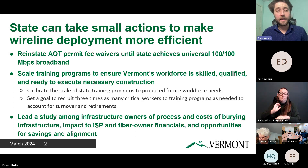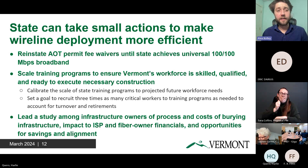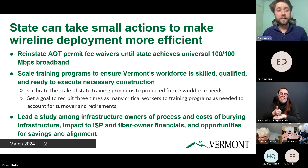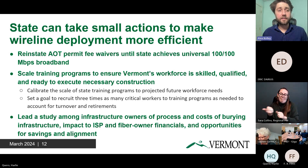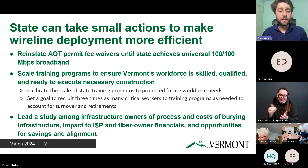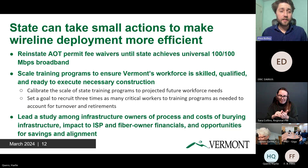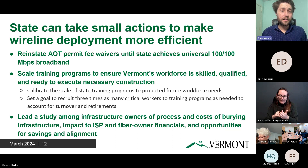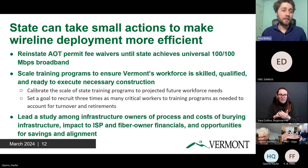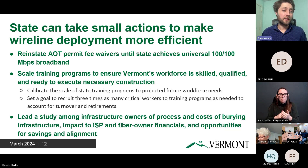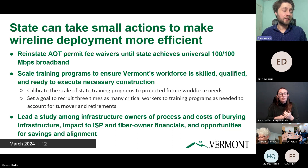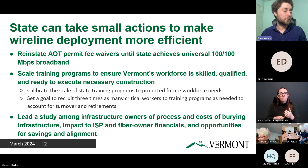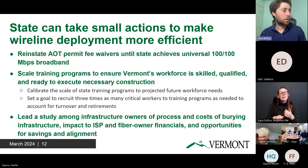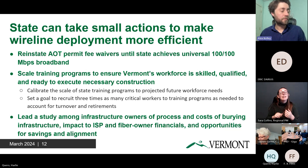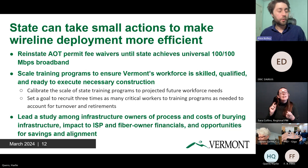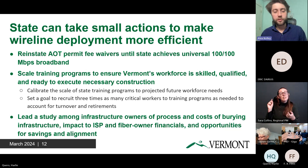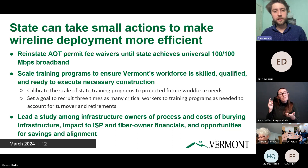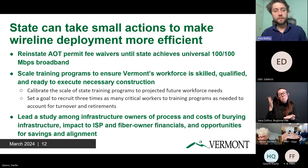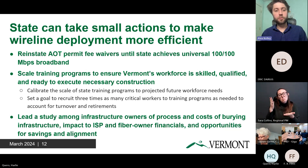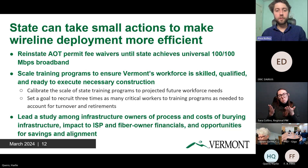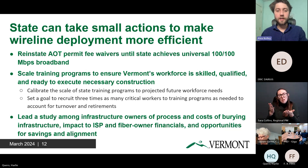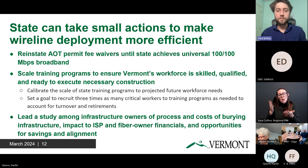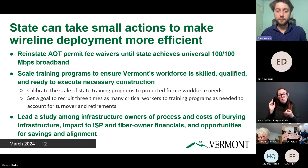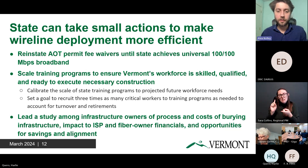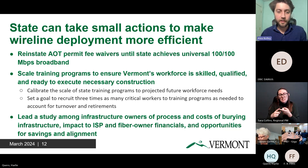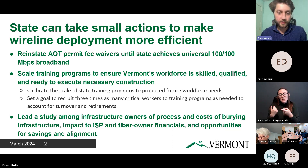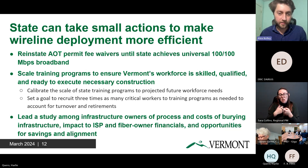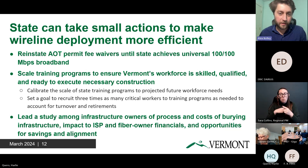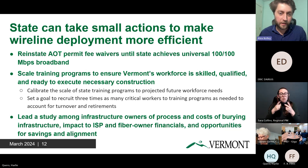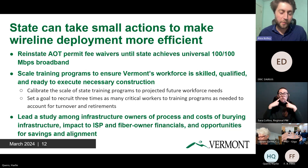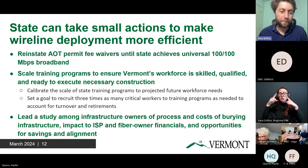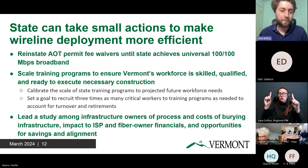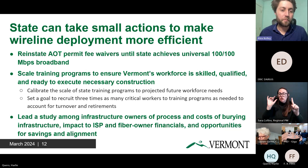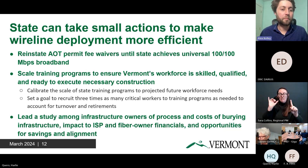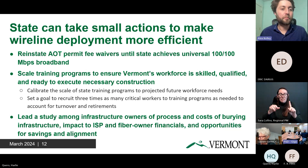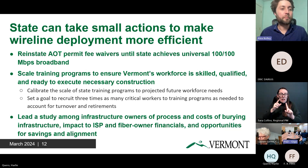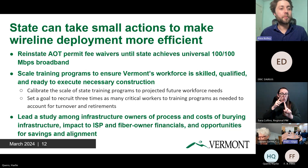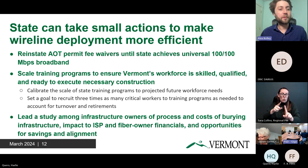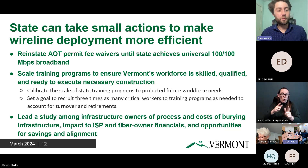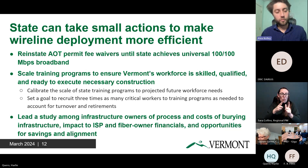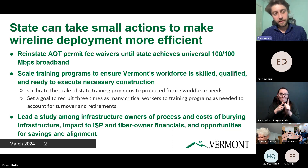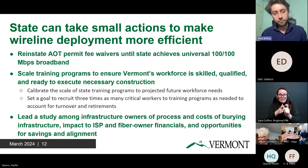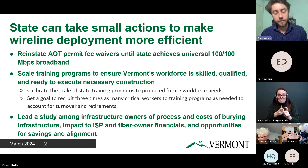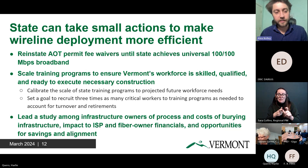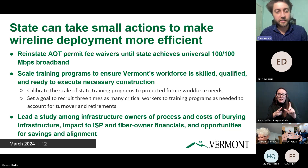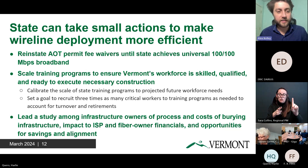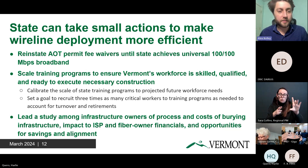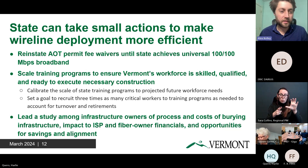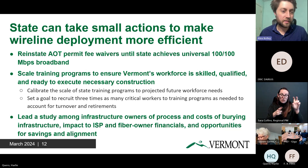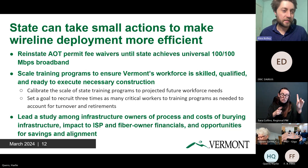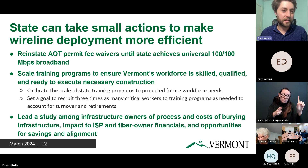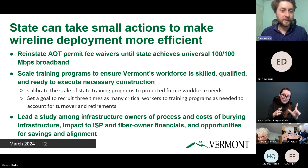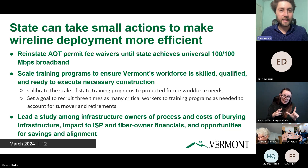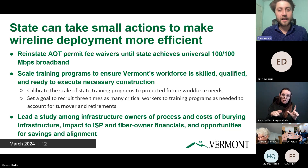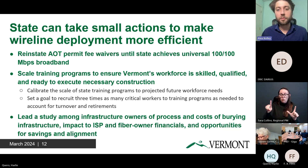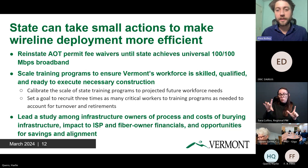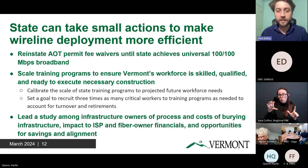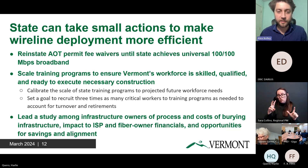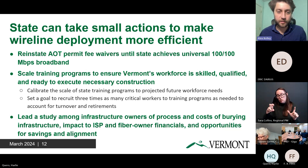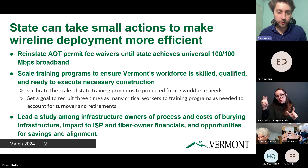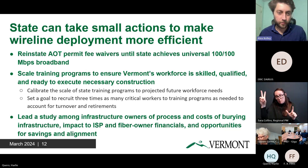Vermont has workforce training programs in place, but they really need to be scaled